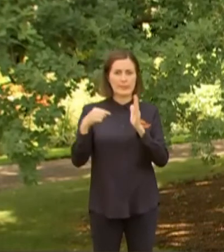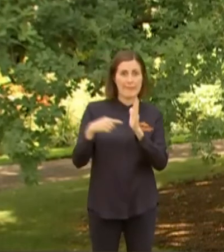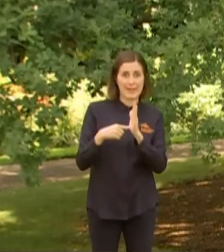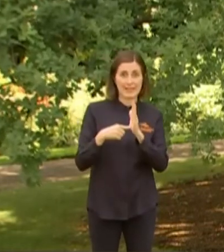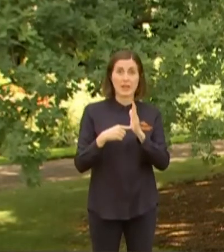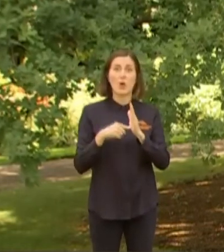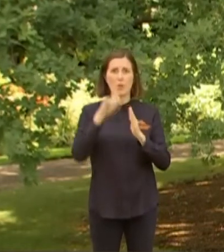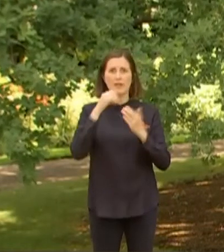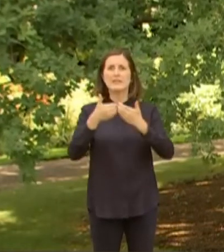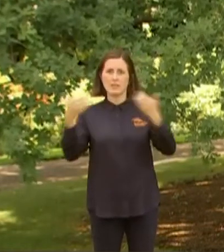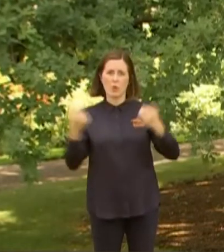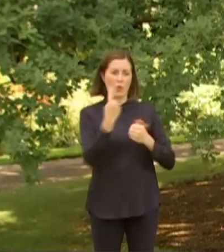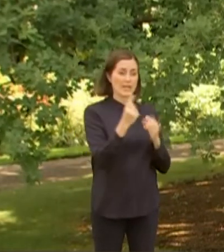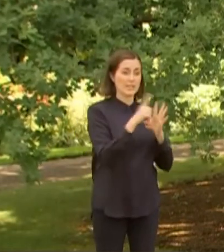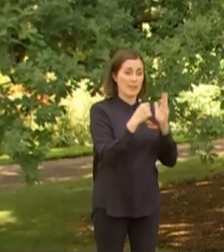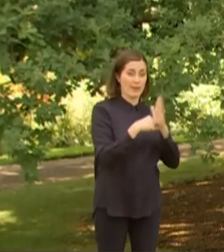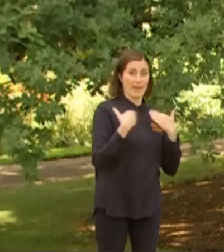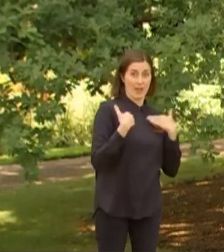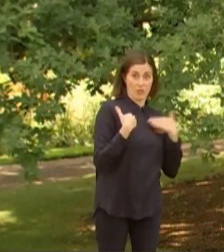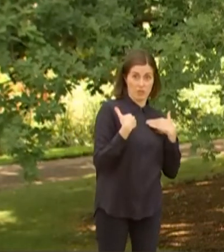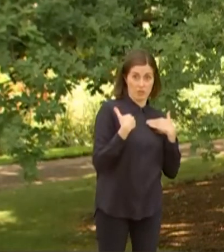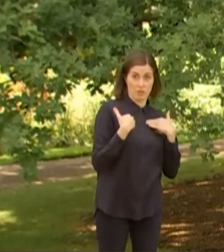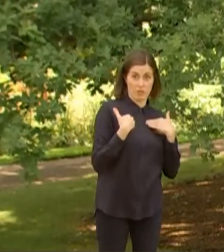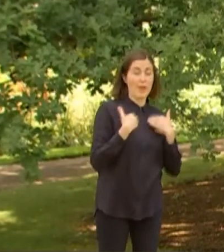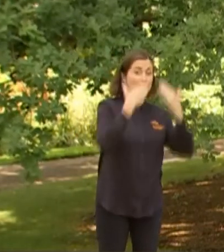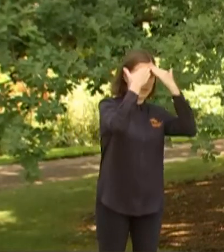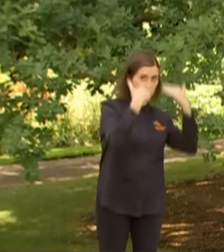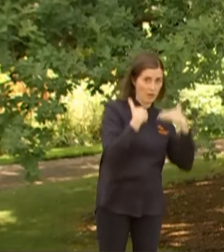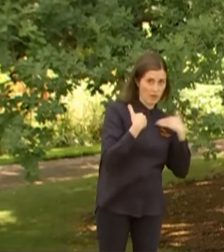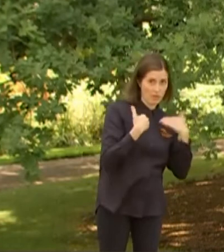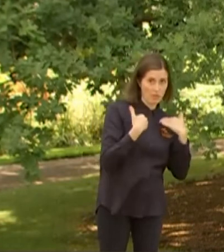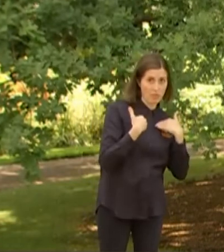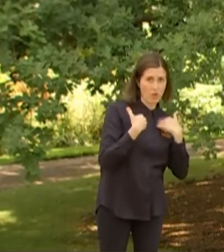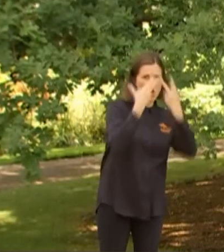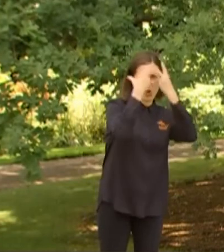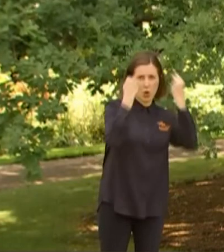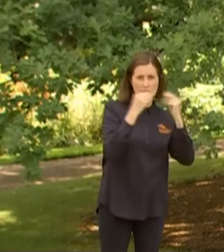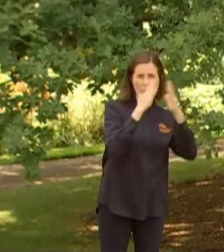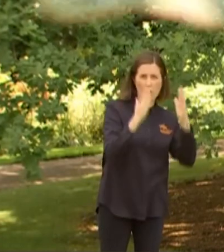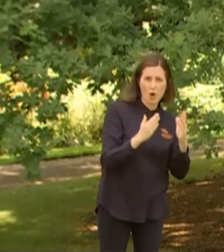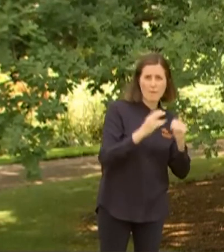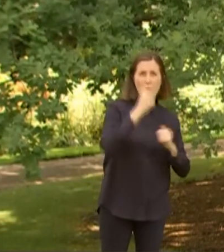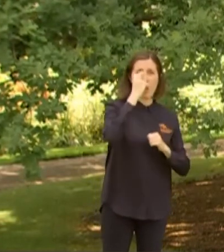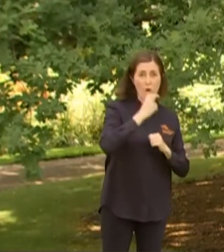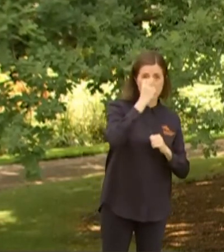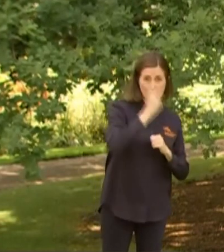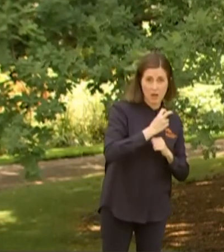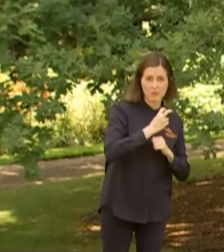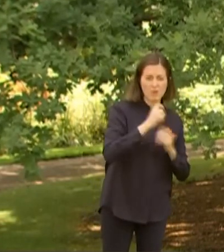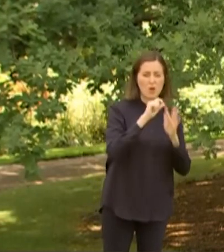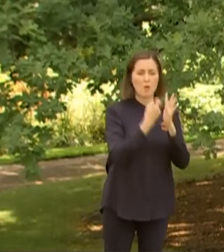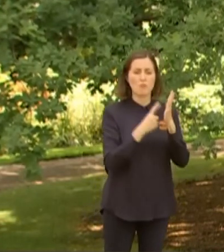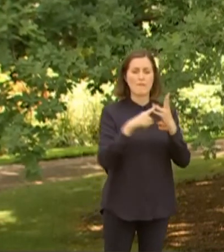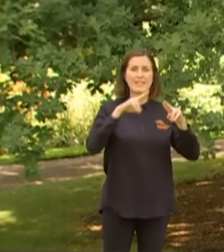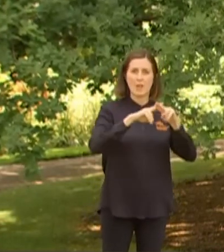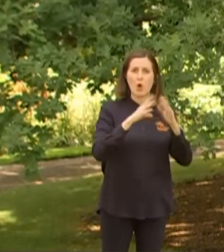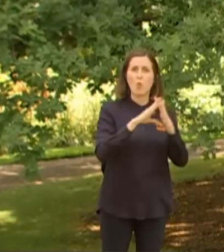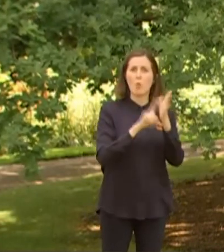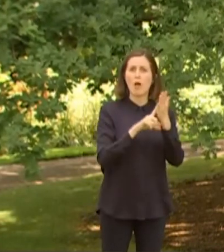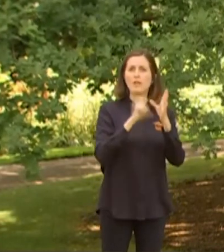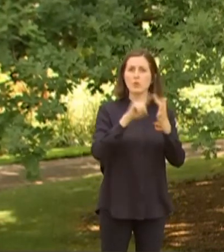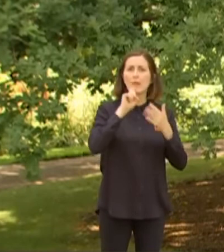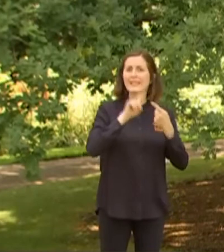health, mental health and ageing. I can, of course, as you know, Professor Ewan Wallace is the Secretary of the current combined department. He will continue to